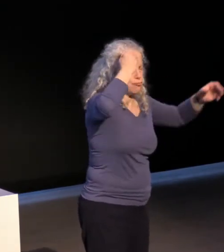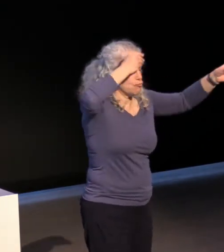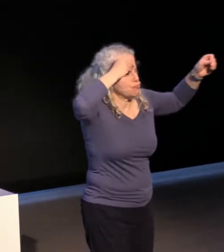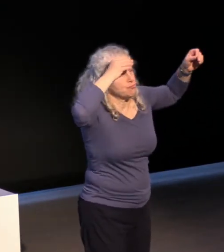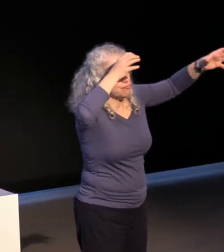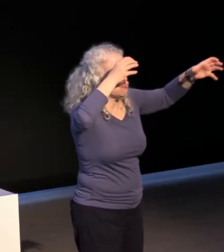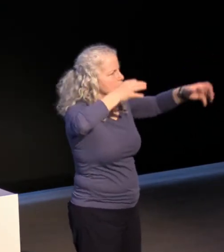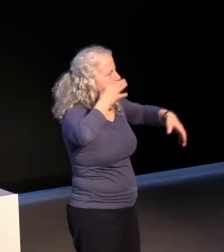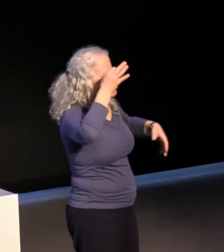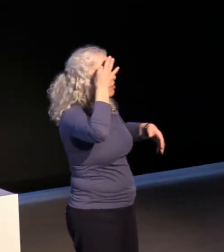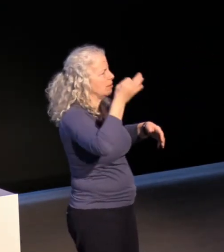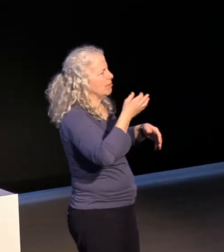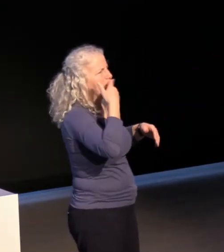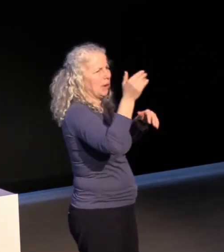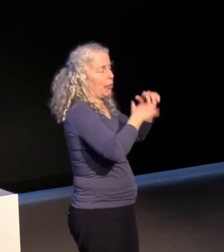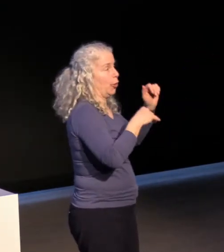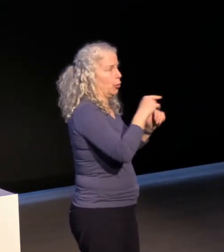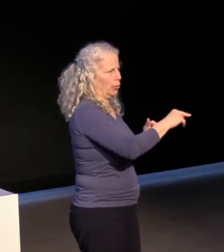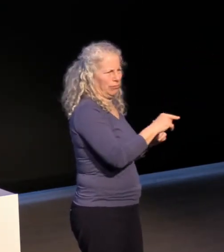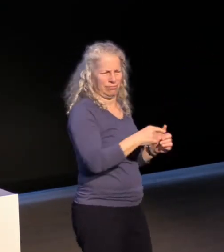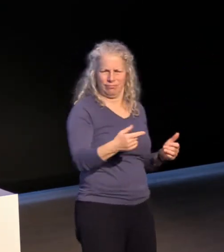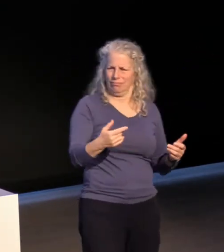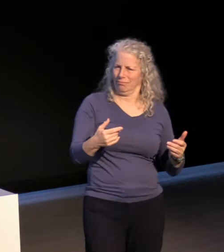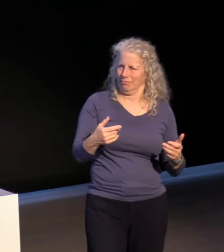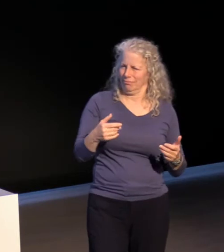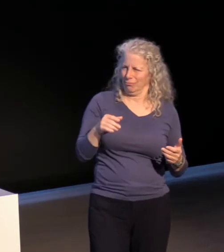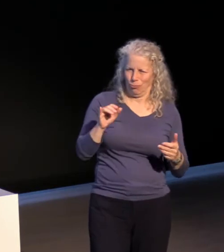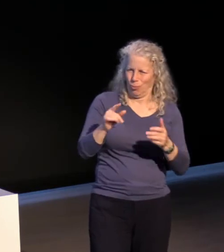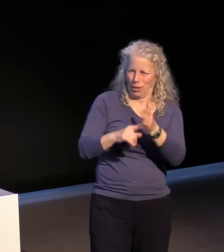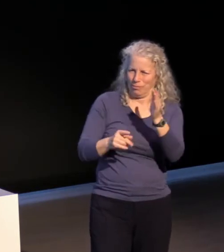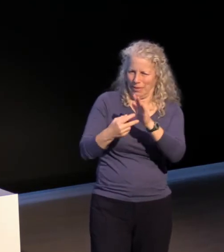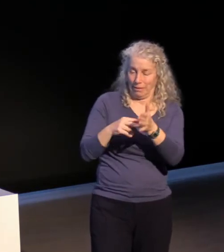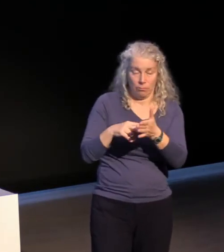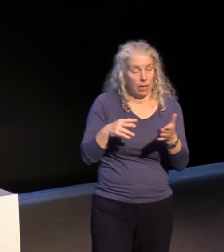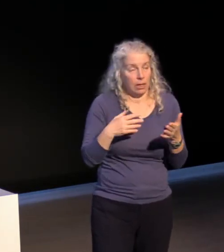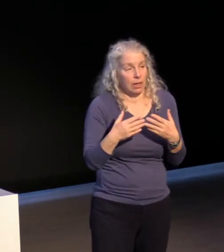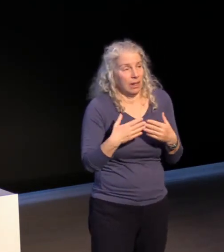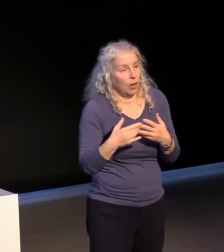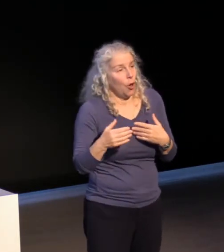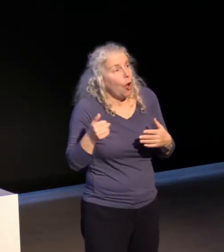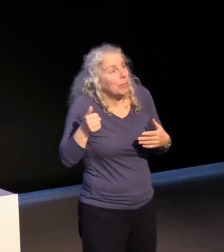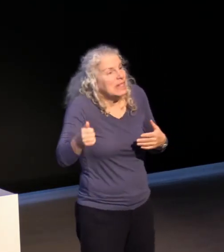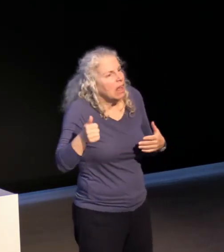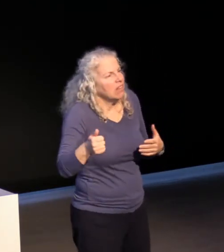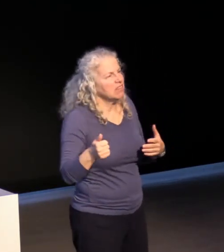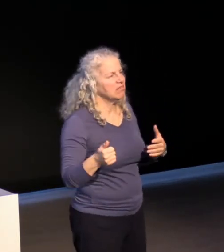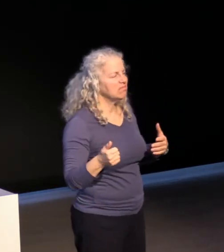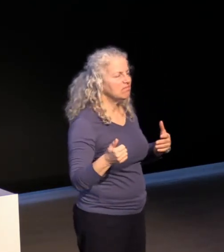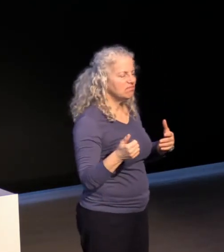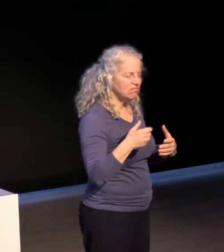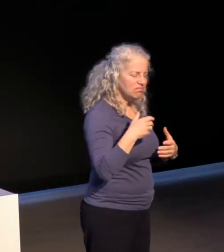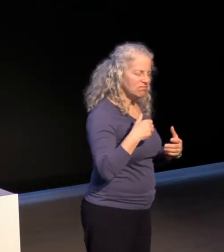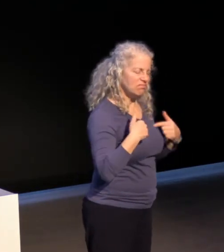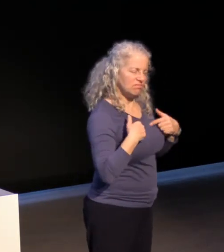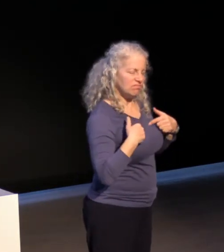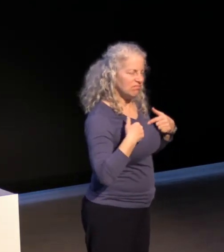Indians than I did, whatever that means, or that maybe he was actually more Indian than I was, whatever that